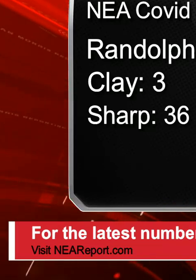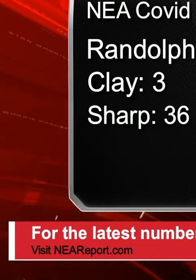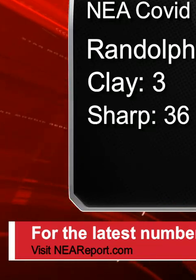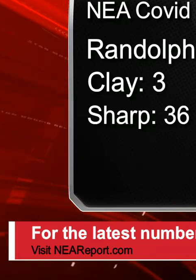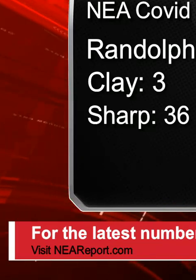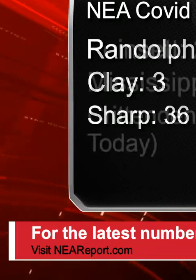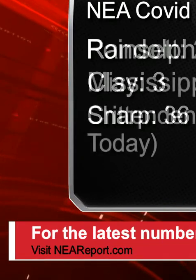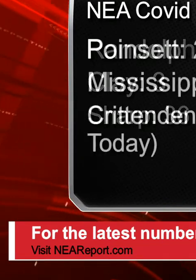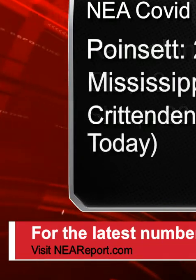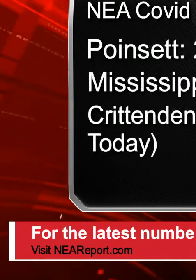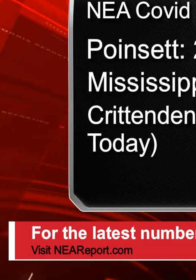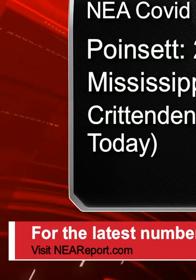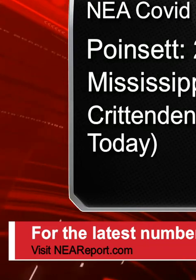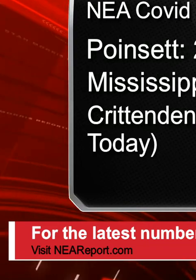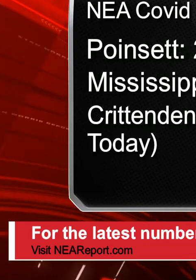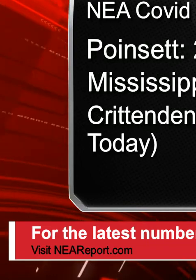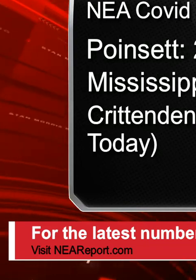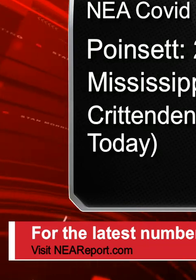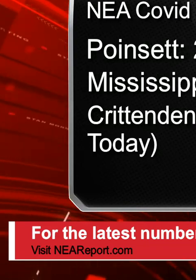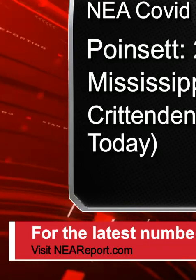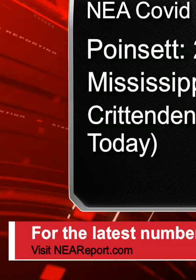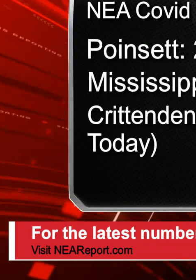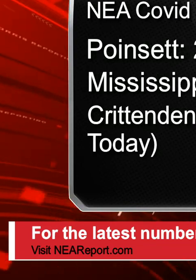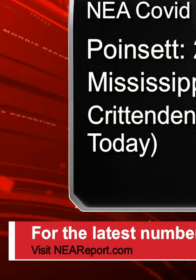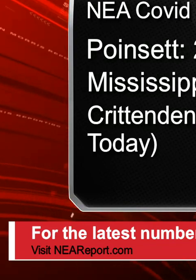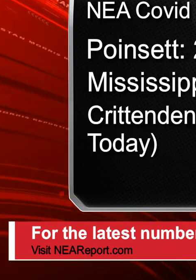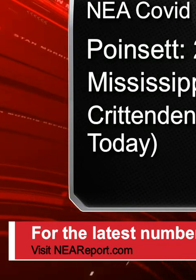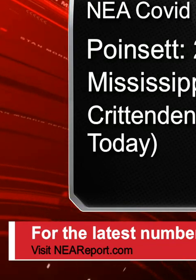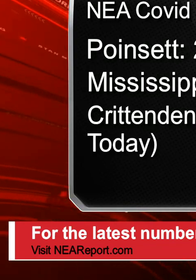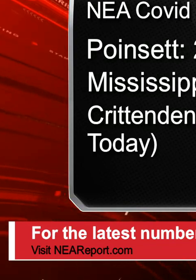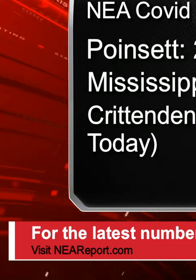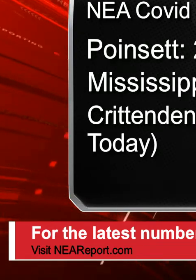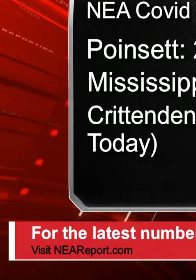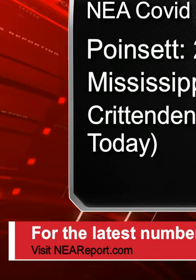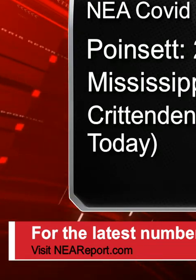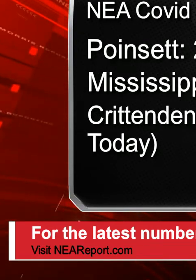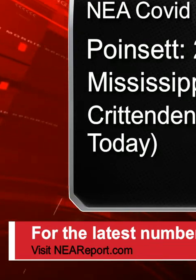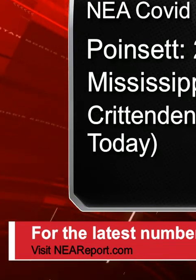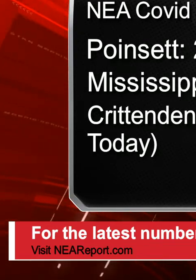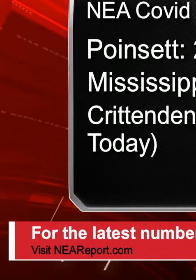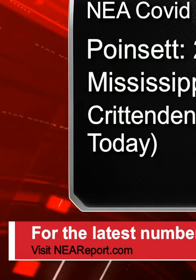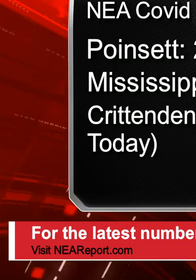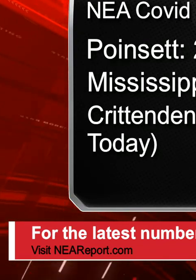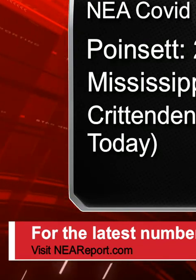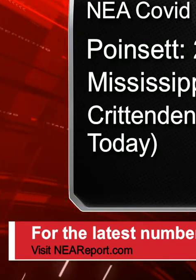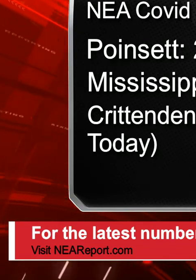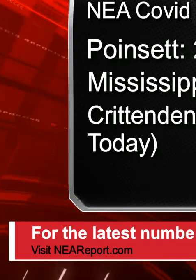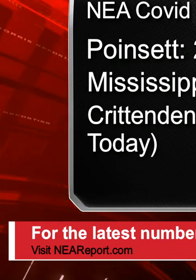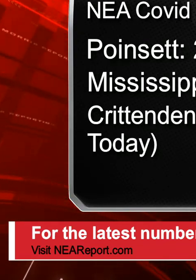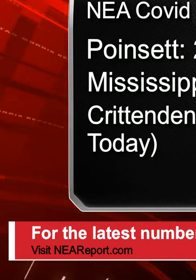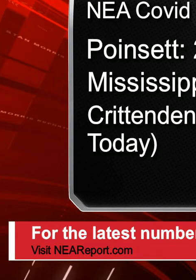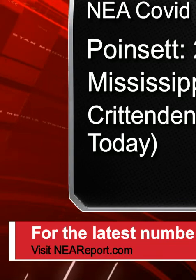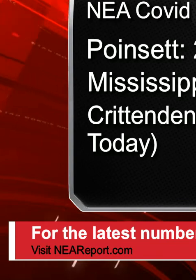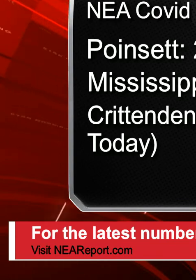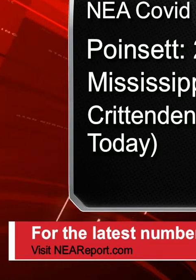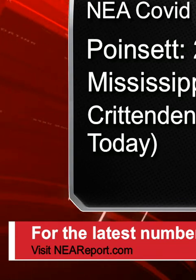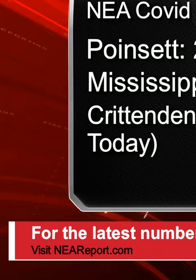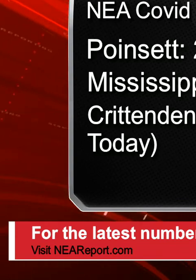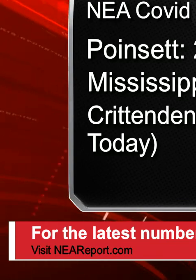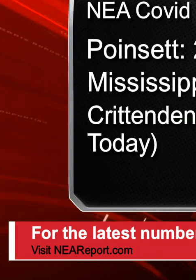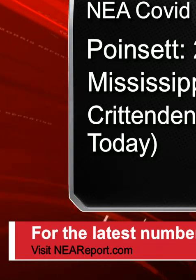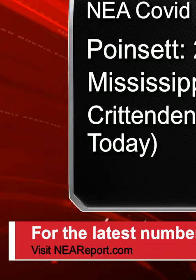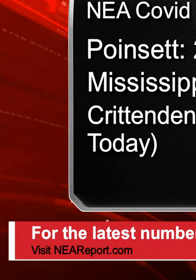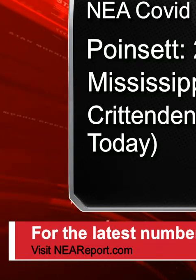Poinsett 25, Mississippi County 55, Crittenden County 219, but they did confirm they had 10 more there today, so that means